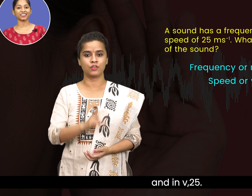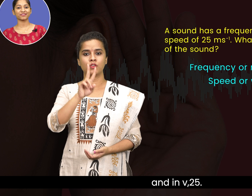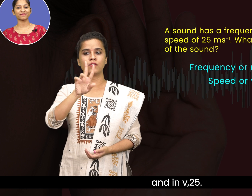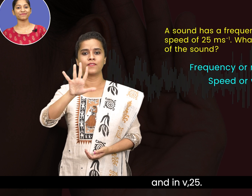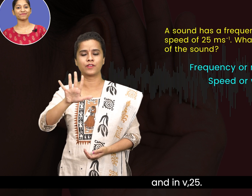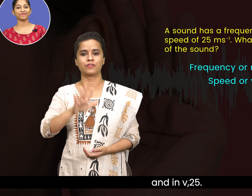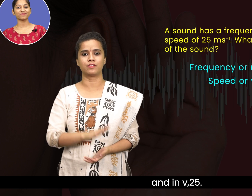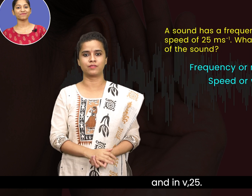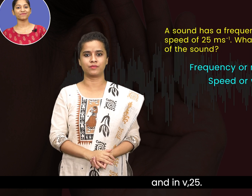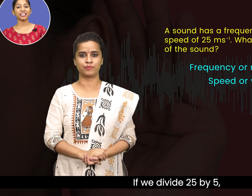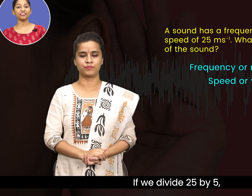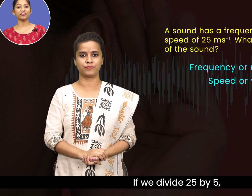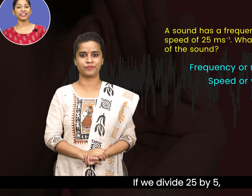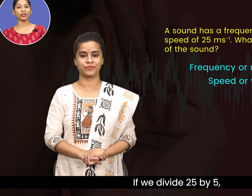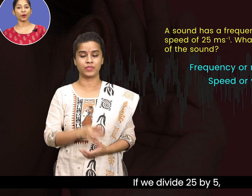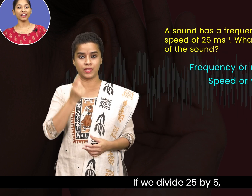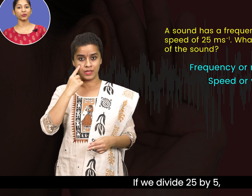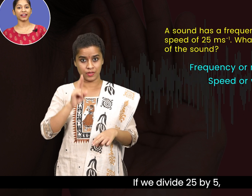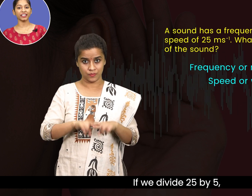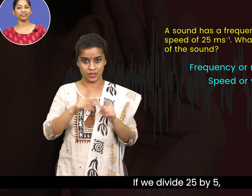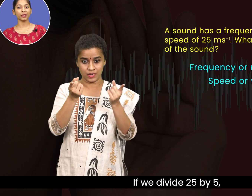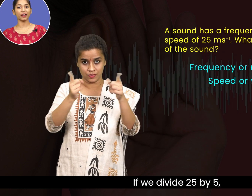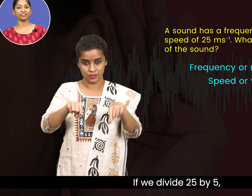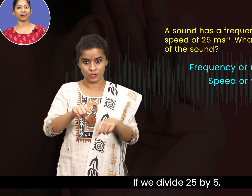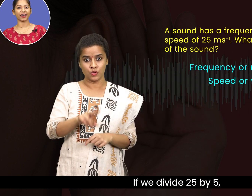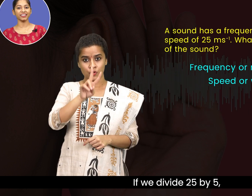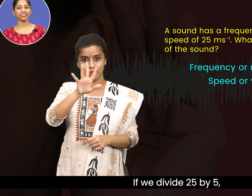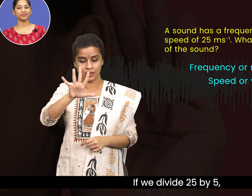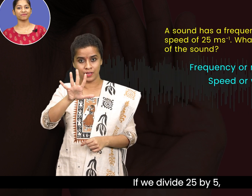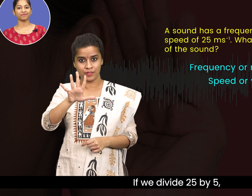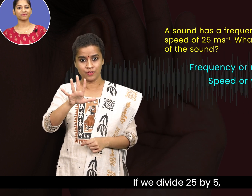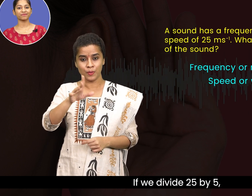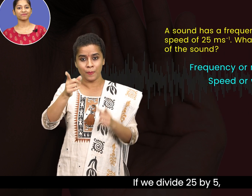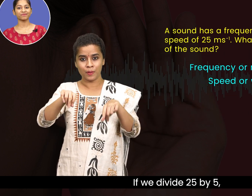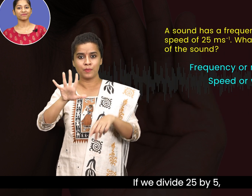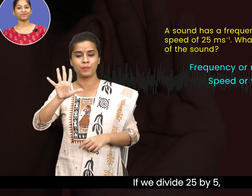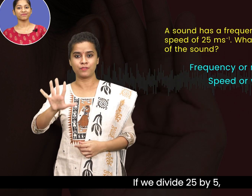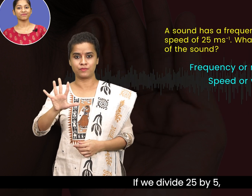25. If we divide 25 by 5,